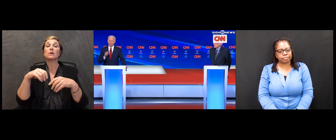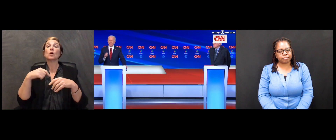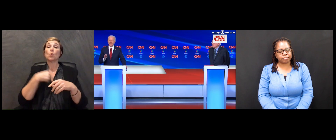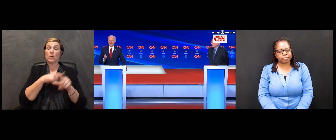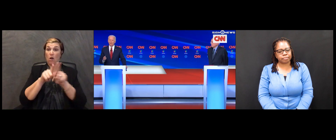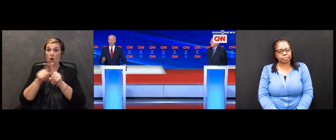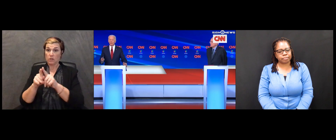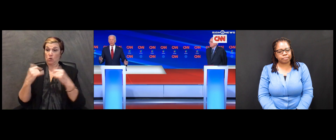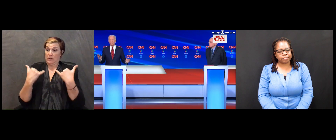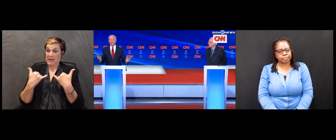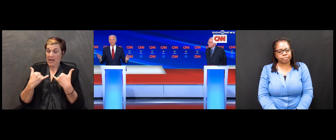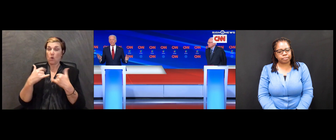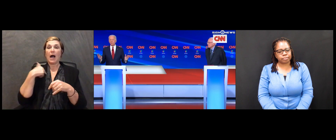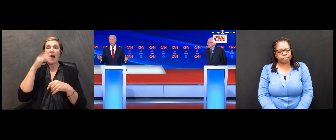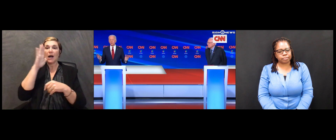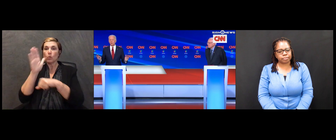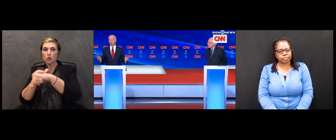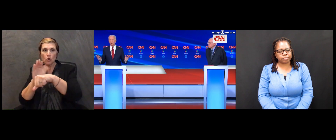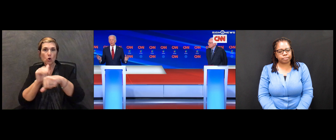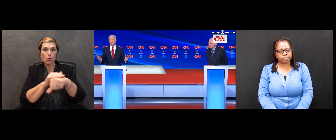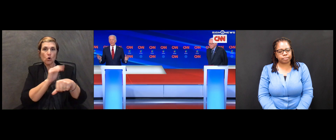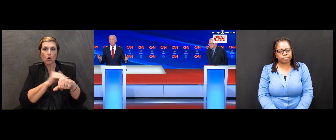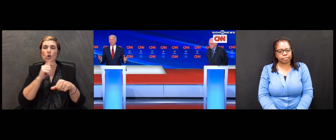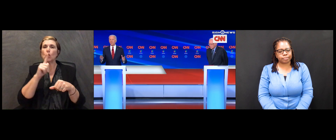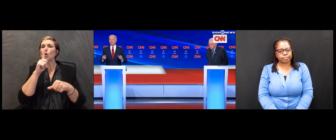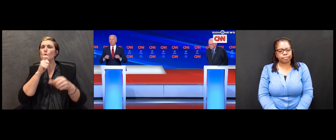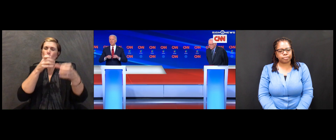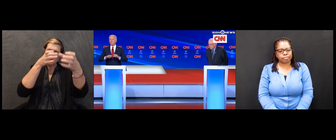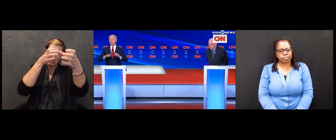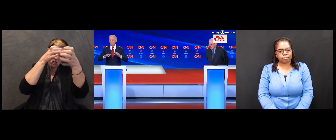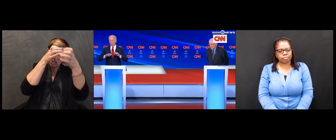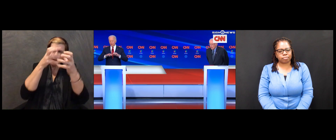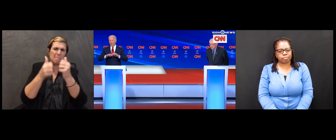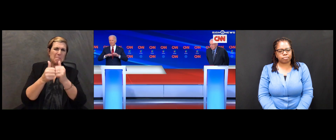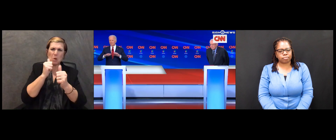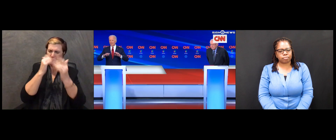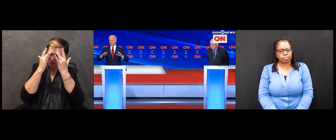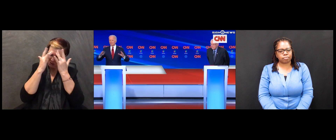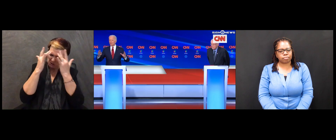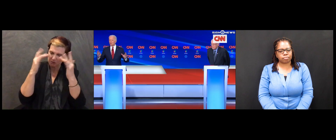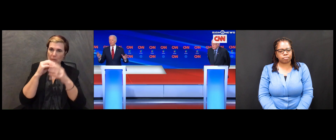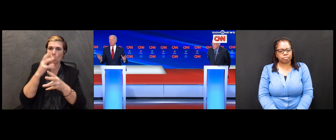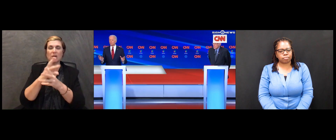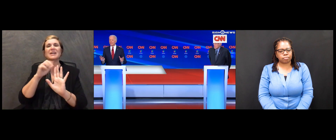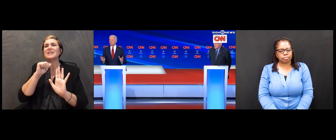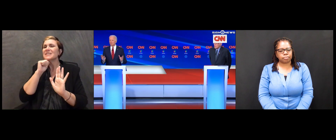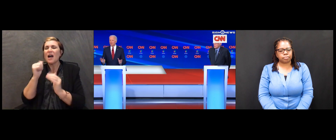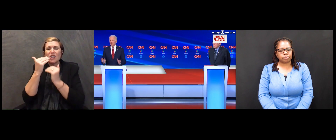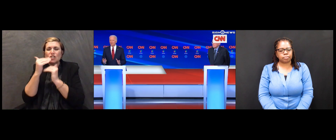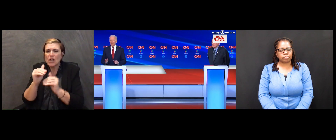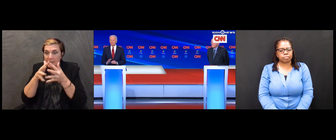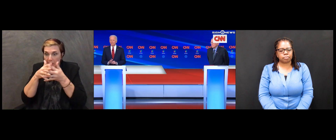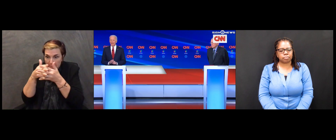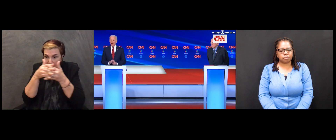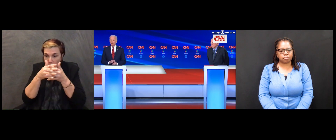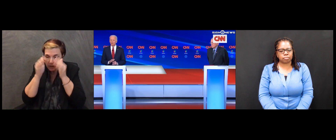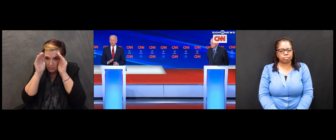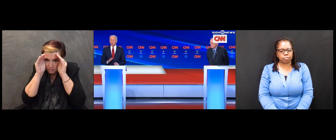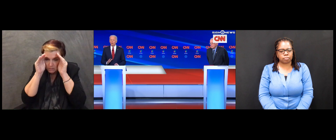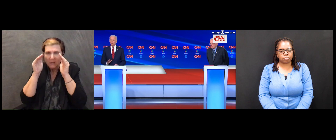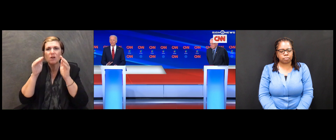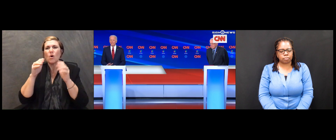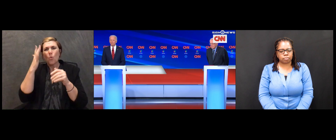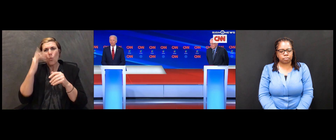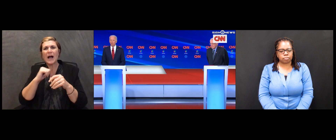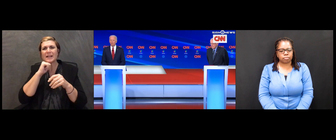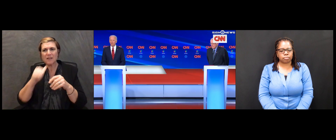I would bring together the leading experts in the world. Instead of doing this in the United States, instead of doing this piecemeal, sit down and do